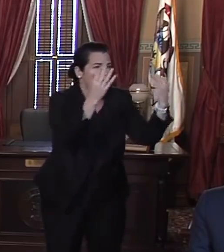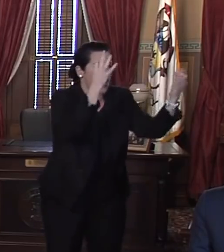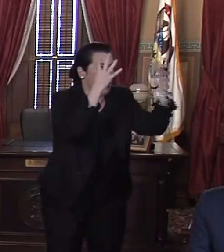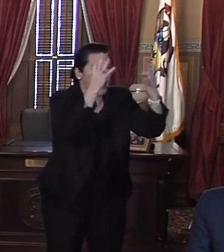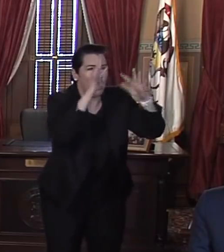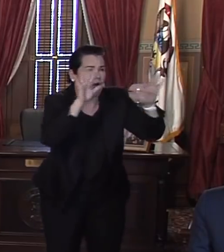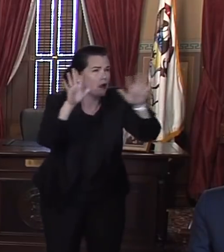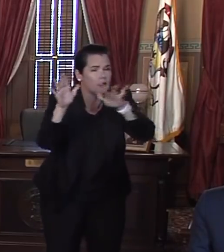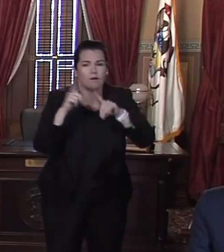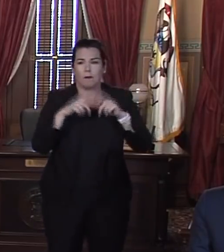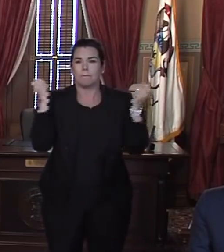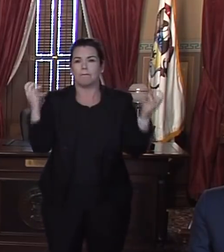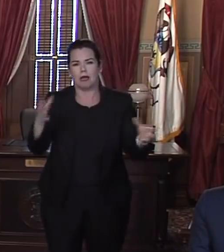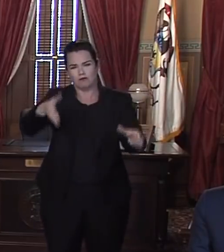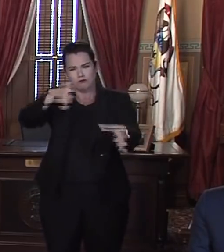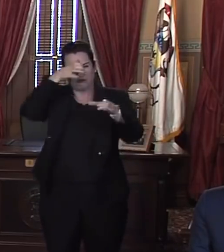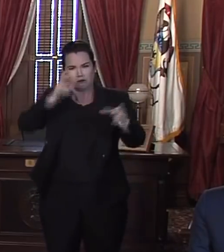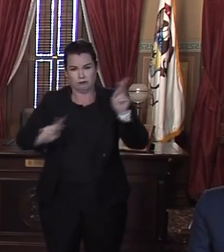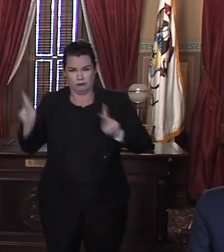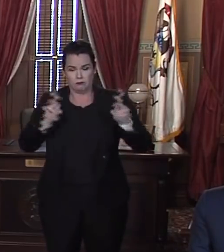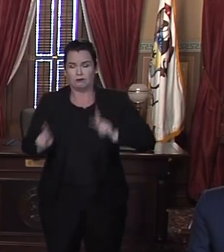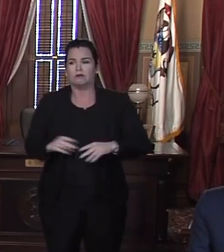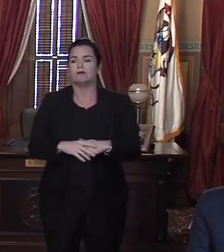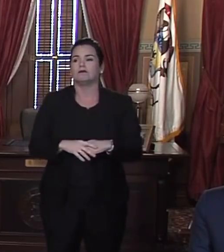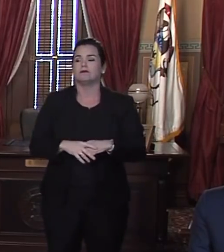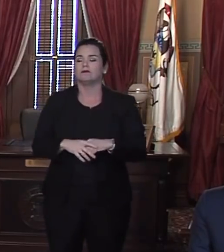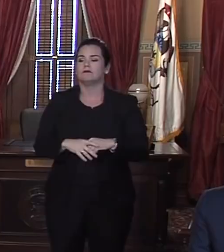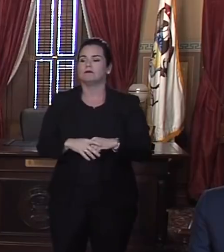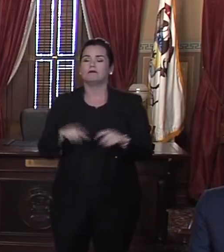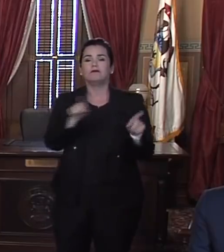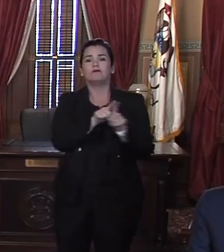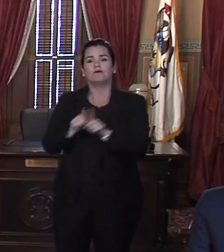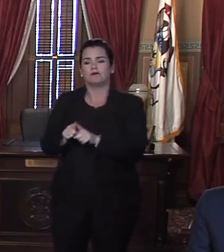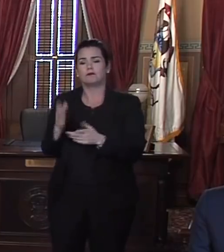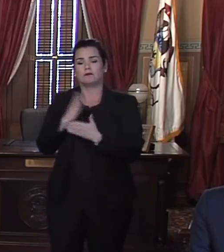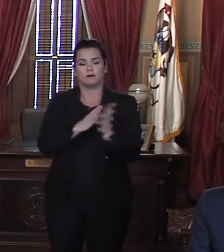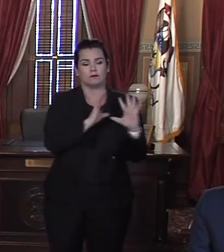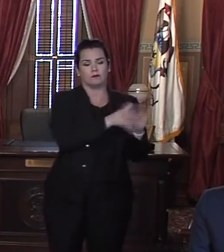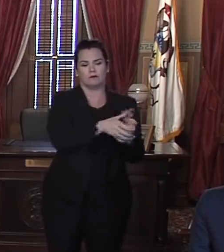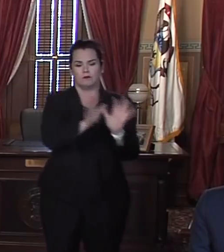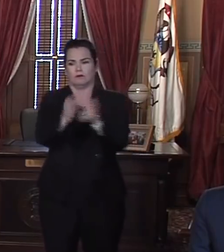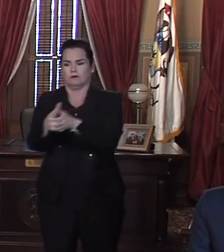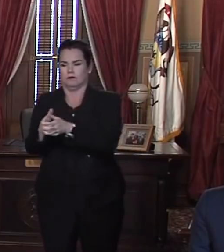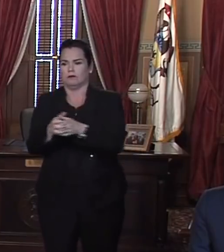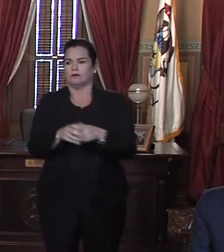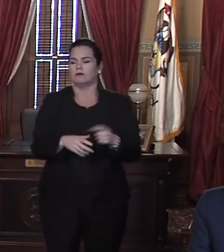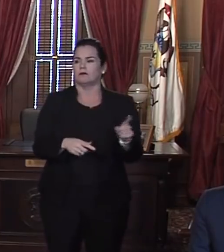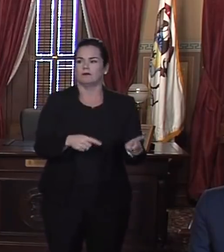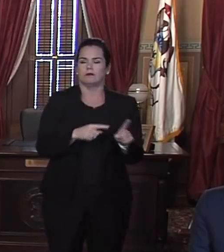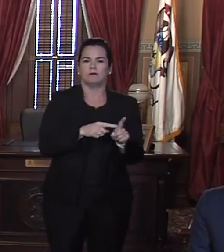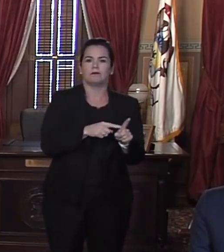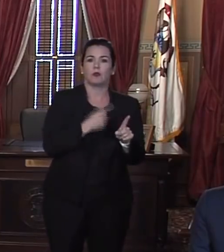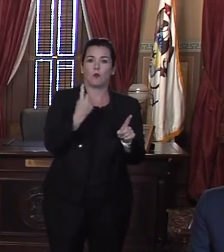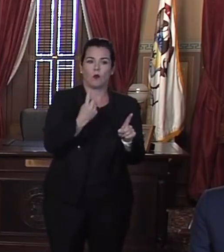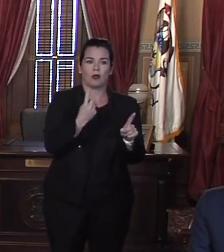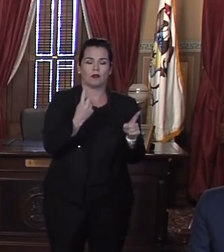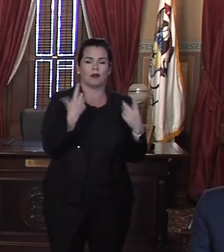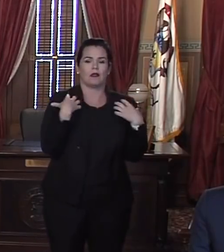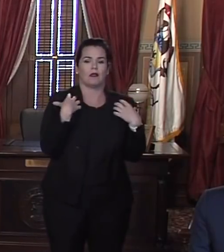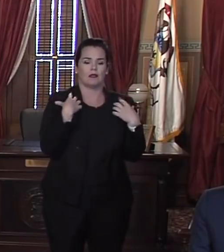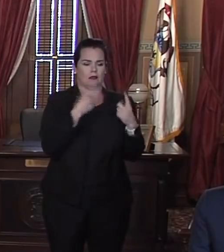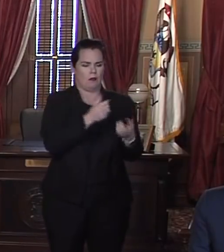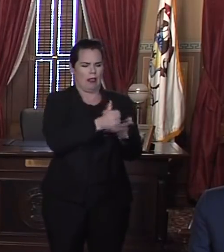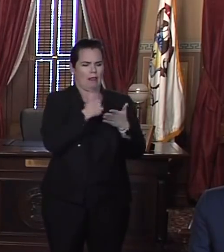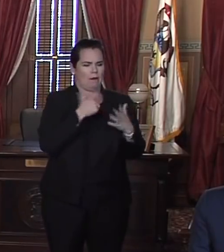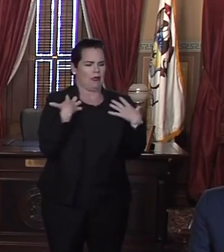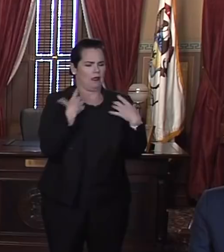of different experts. But also we've got a couple of groups that have come together. One is focusing on the health crisis we're confronting, and